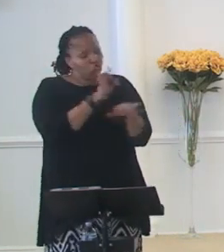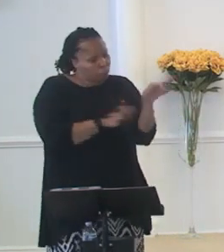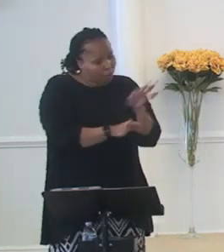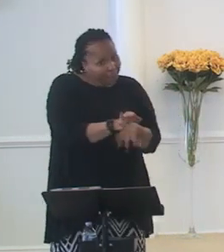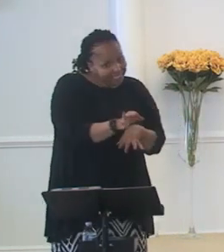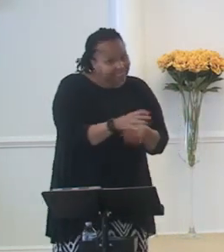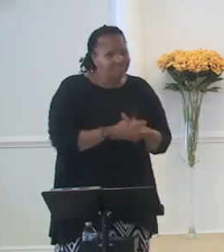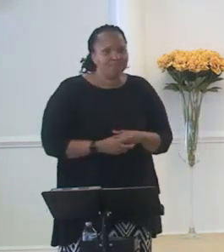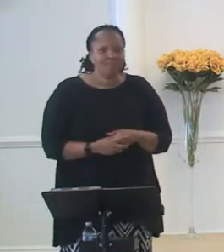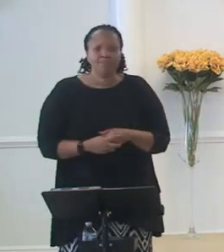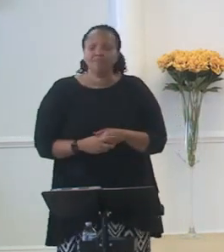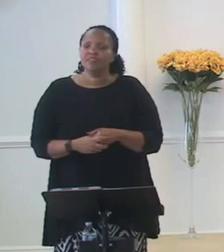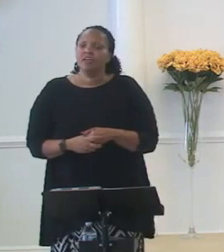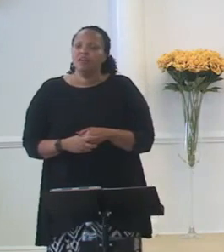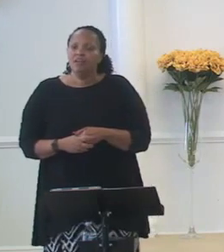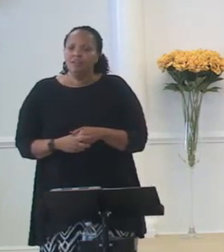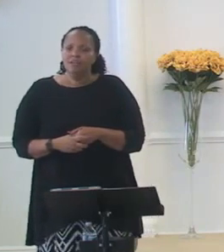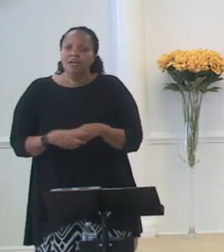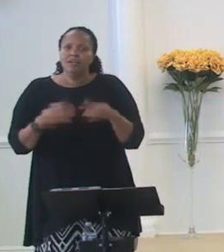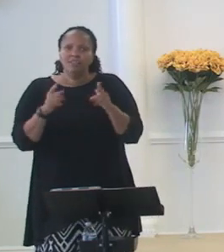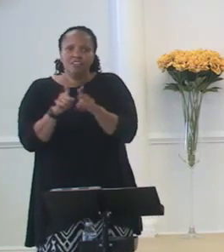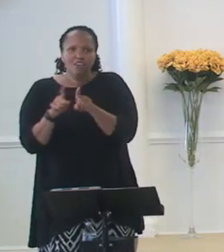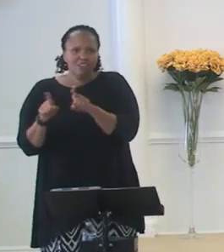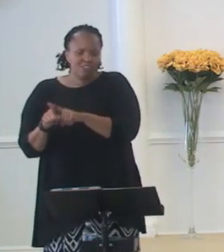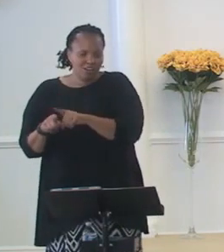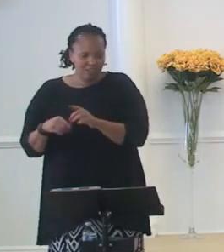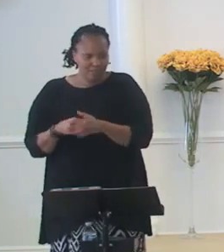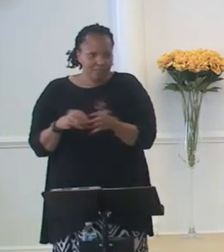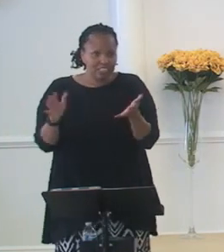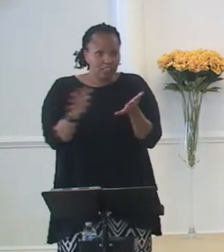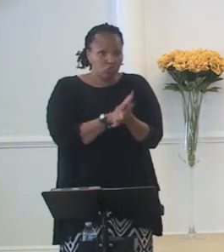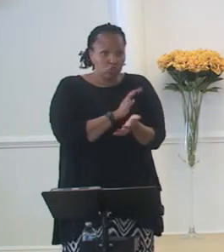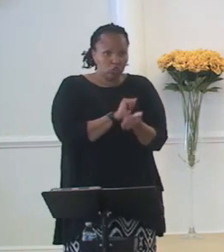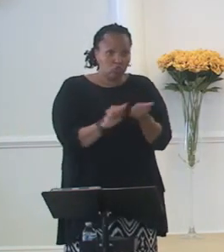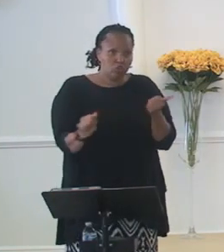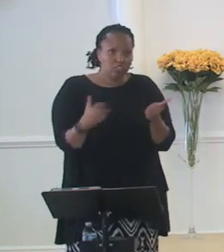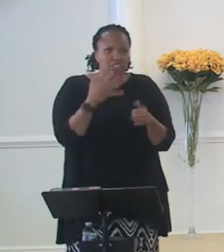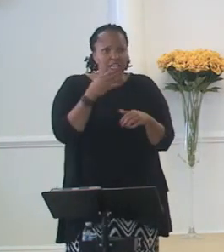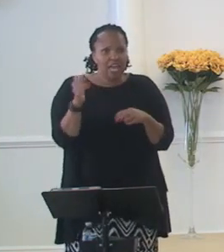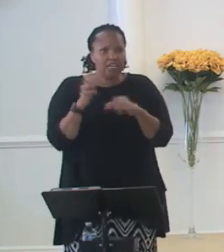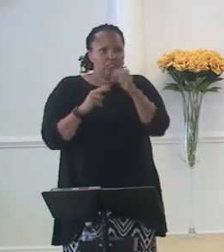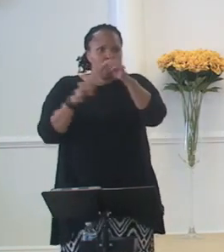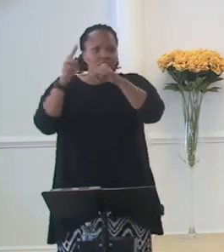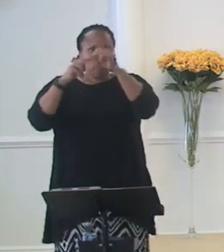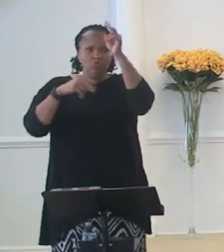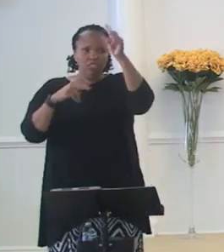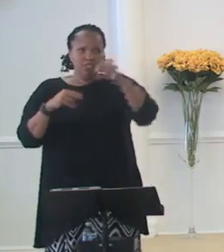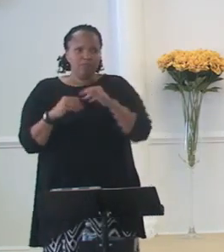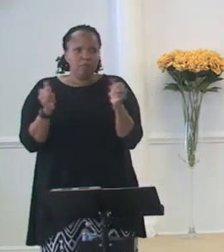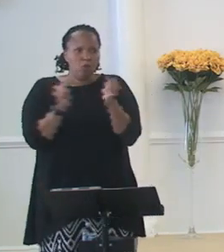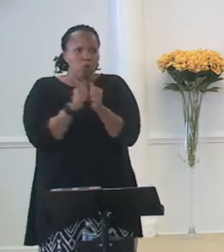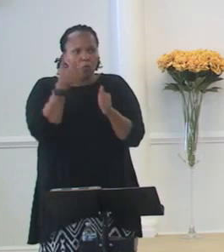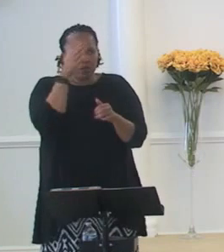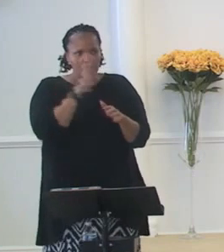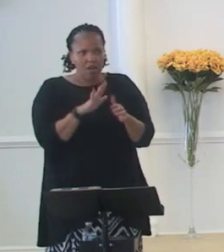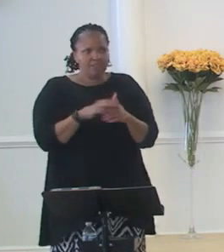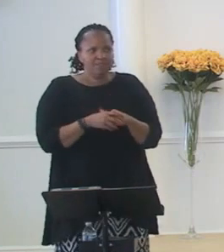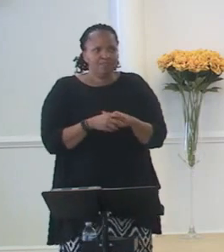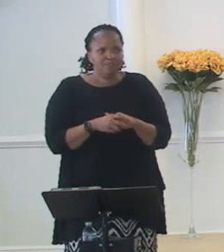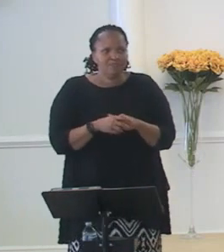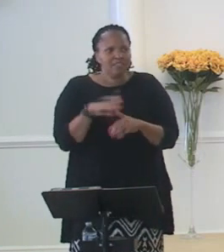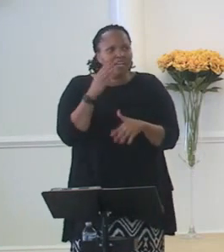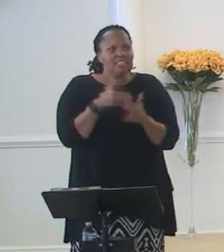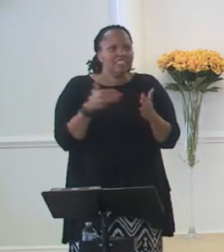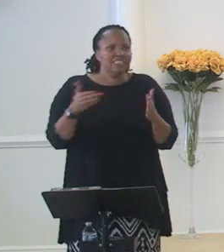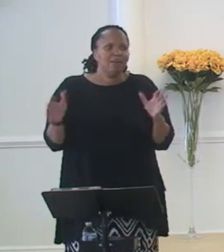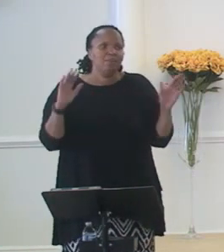ain't getting that. So it's also destruction and construction with God, that